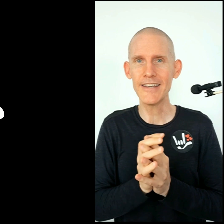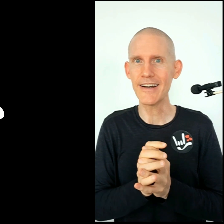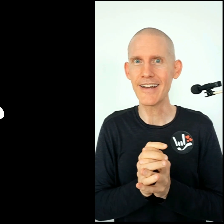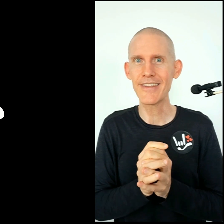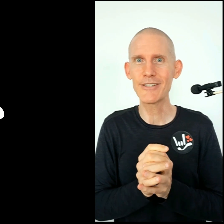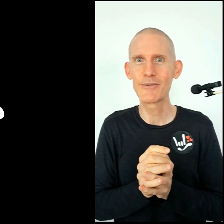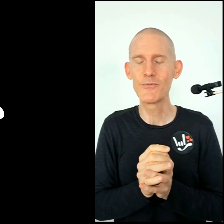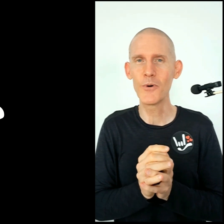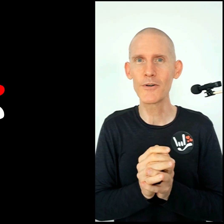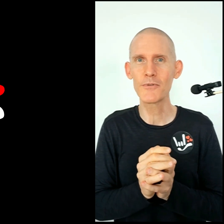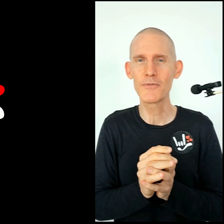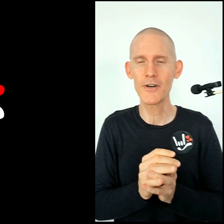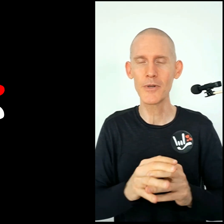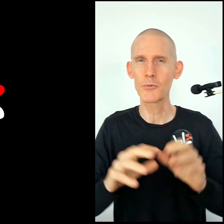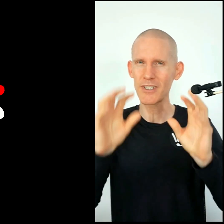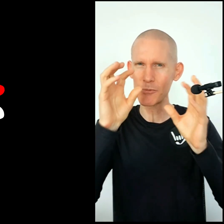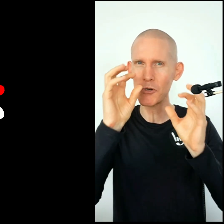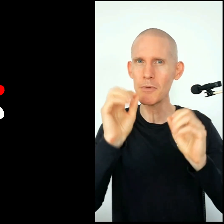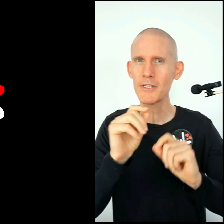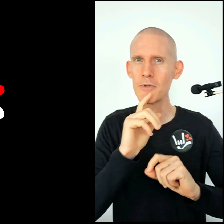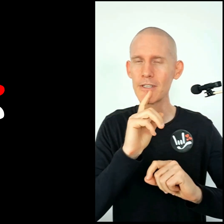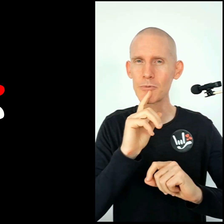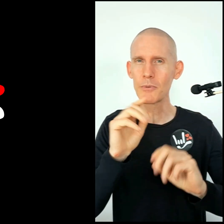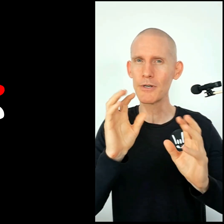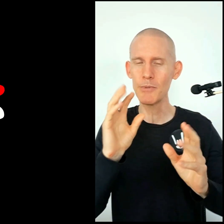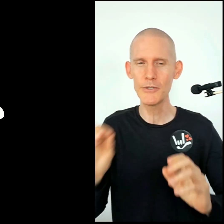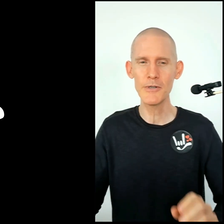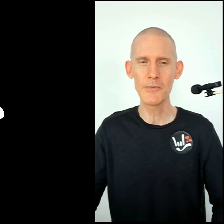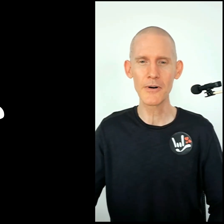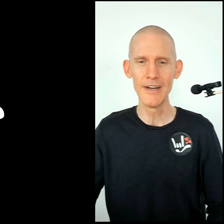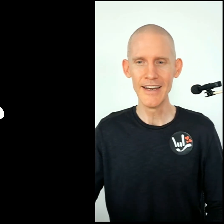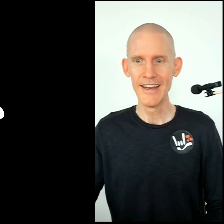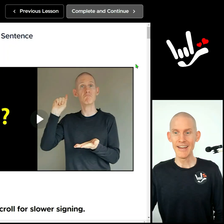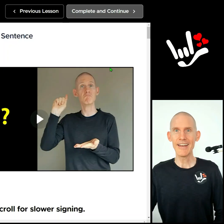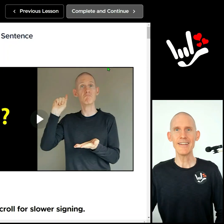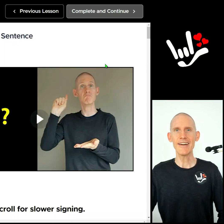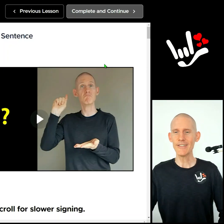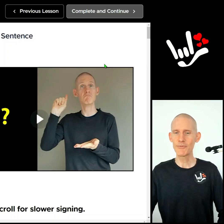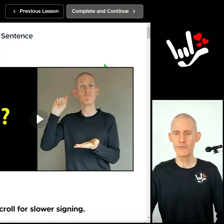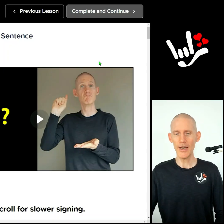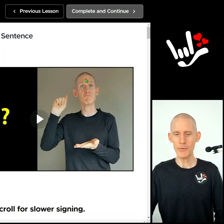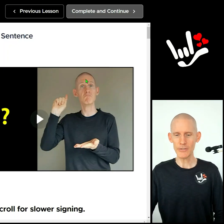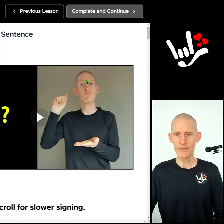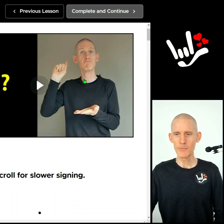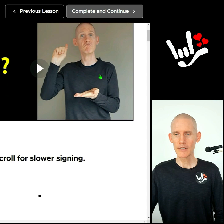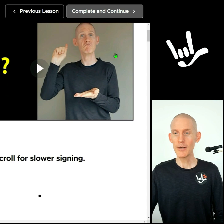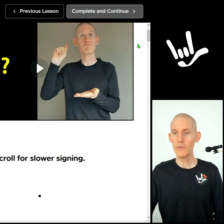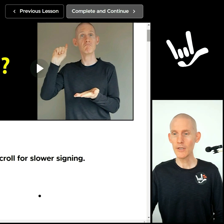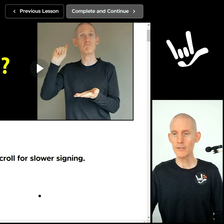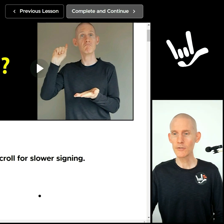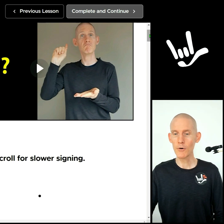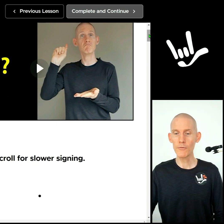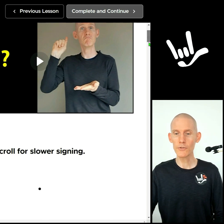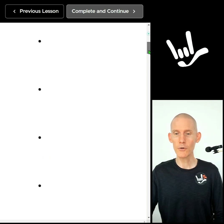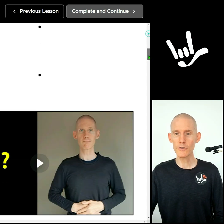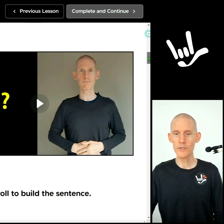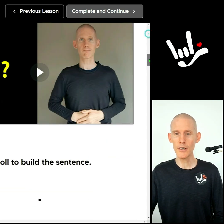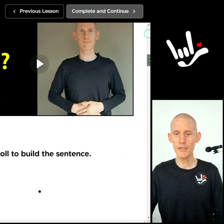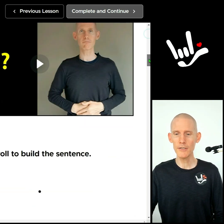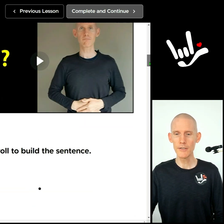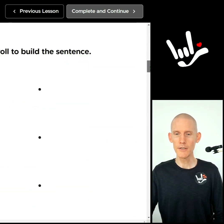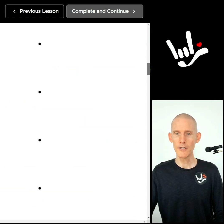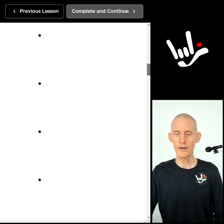And yeah, I think it's just wonderful, fundamental. We're experimenting with this where we're going to be doing more. Yeah, it's fabulous. Same thing, scroll for